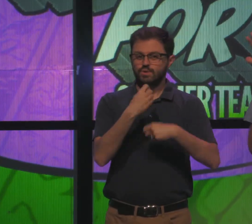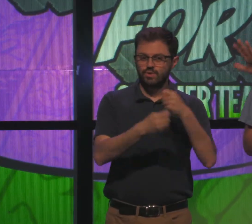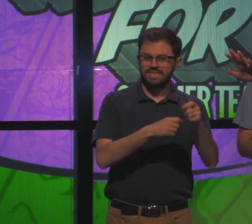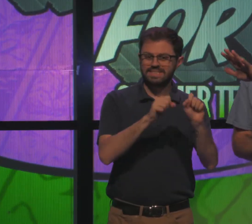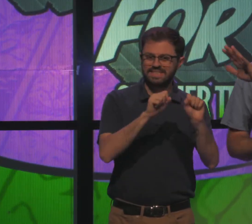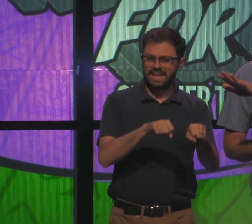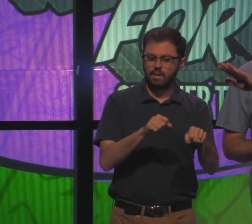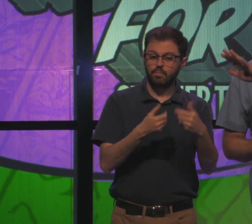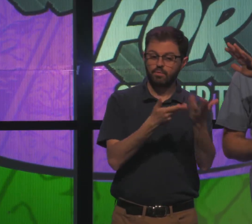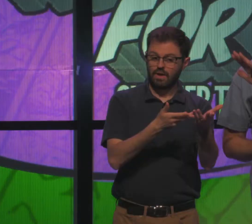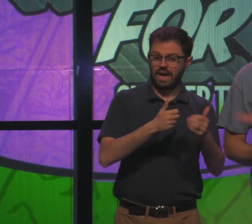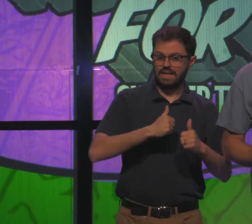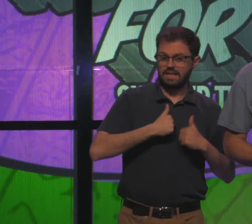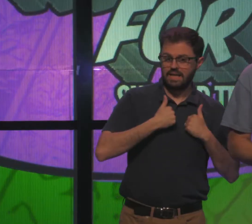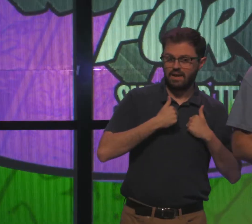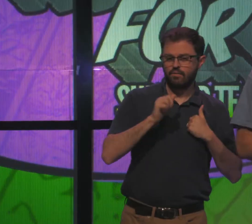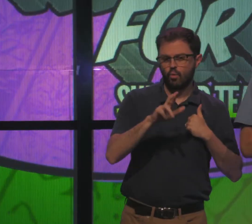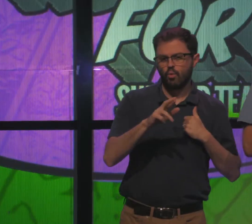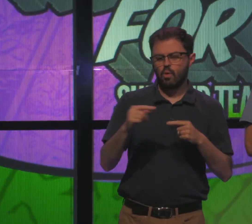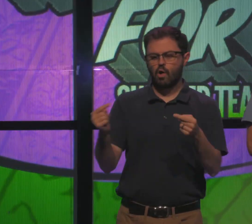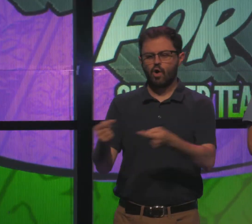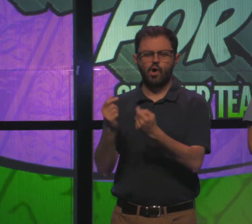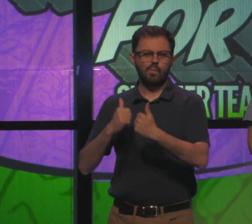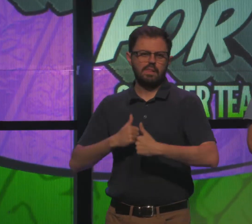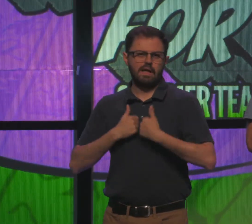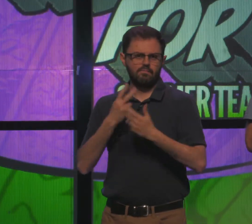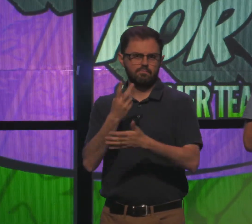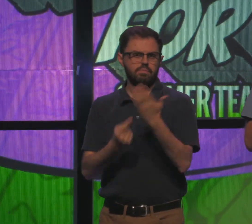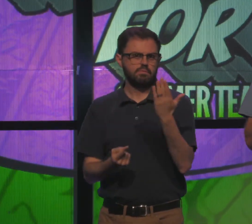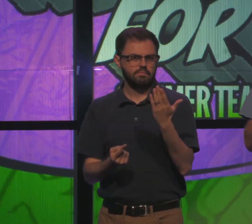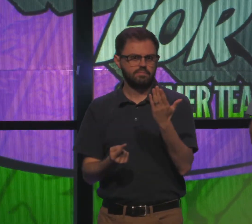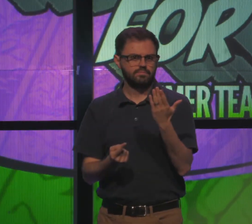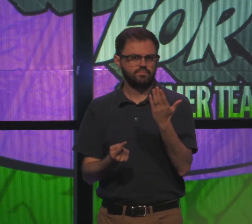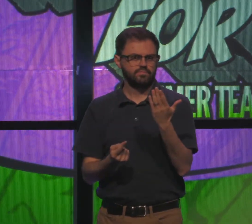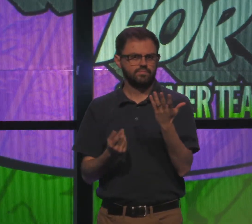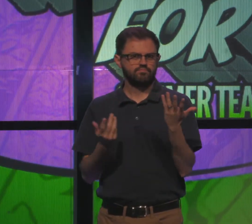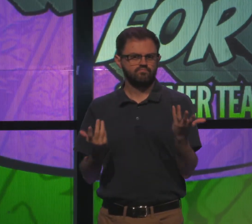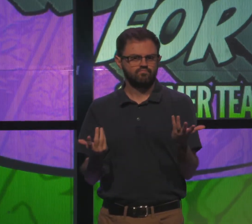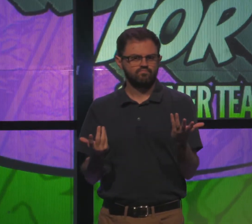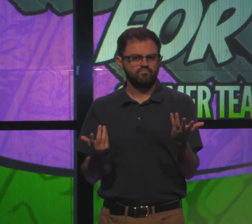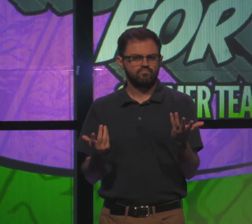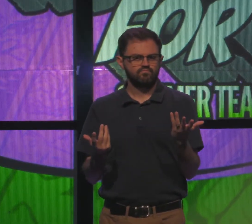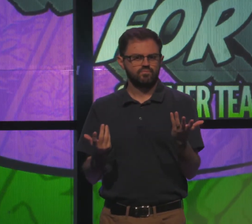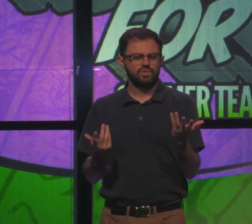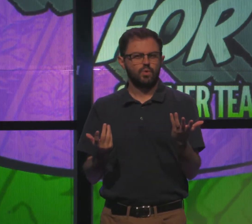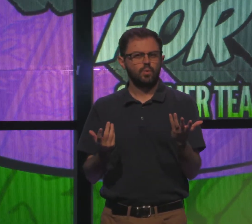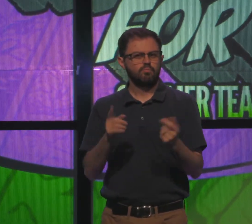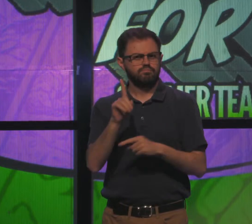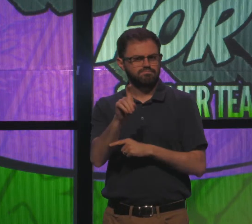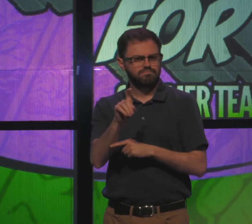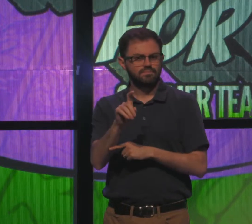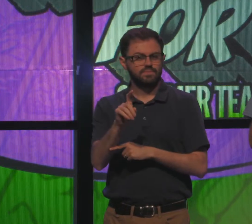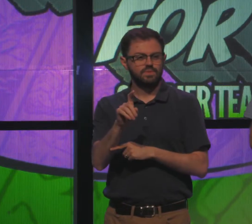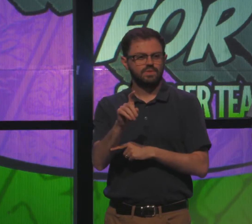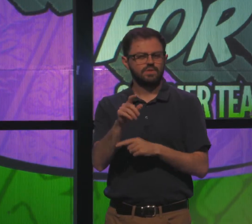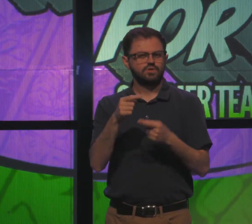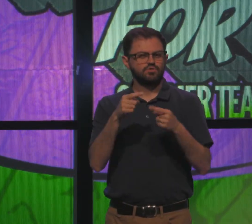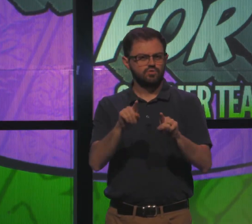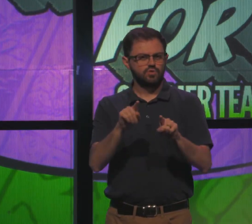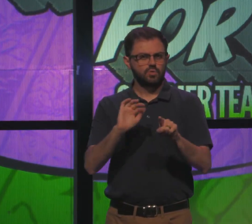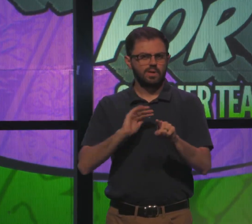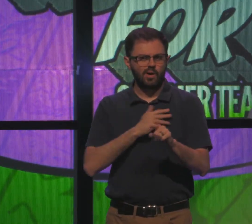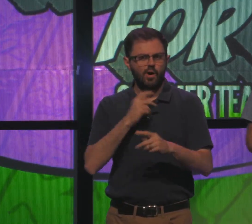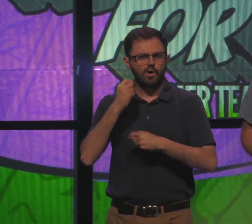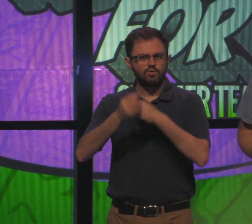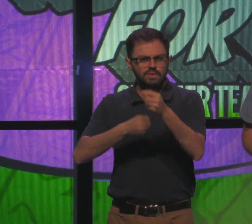day, they can be life-injuring. The real question is, will we be open in the midst of our tradition